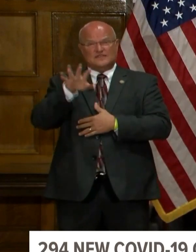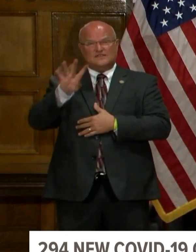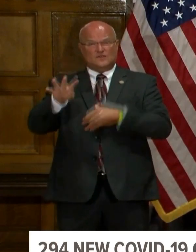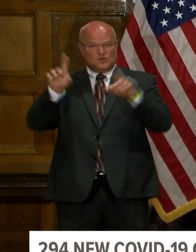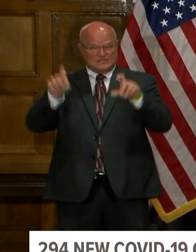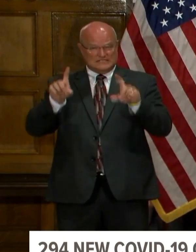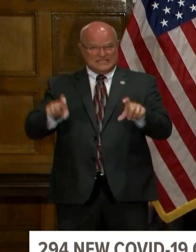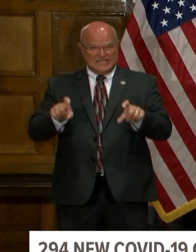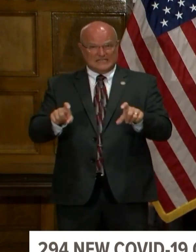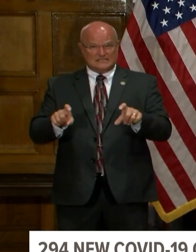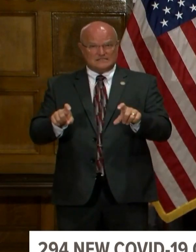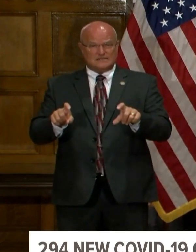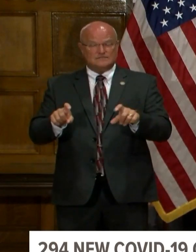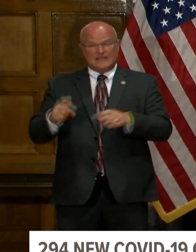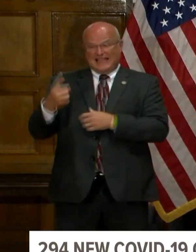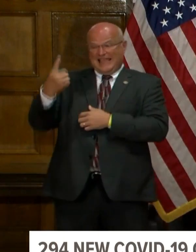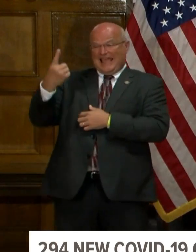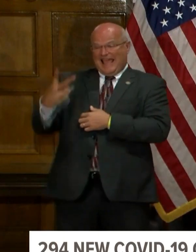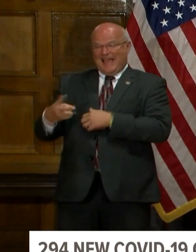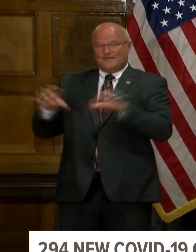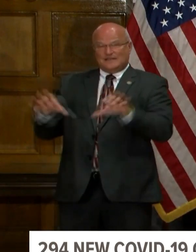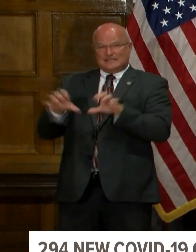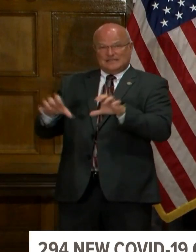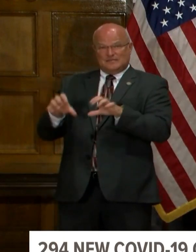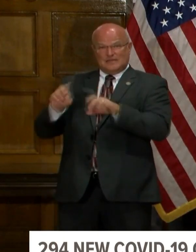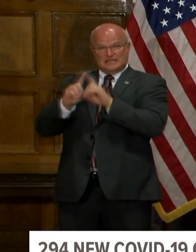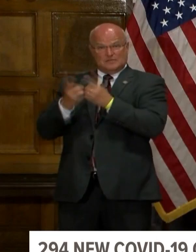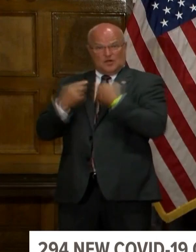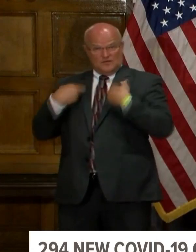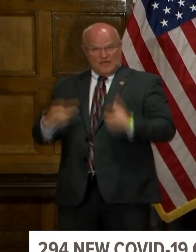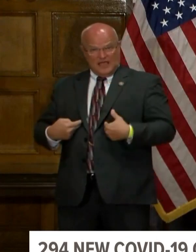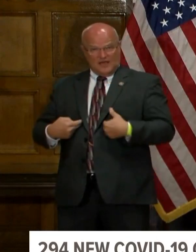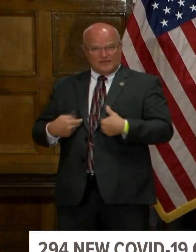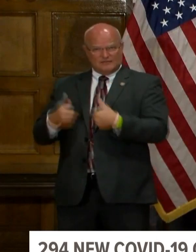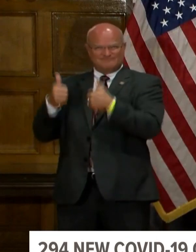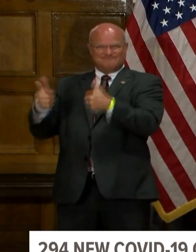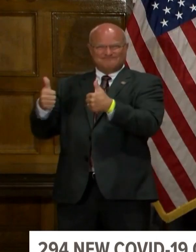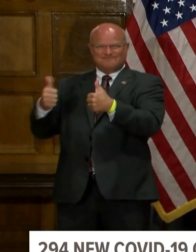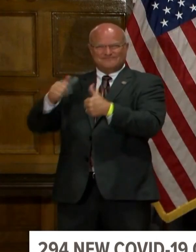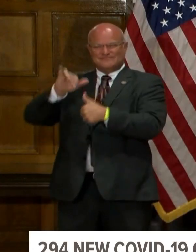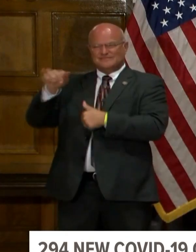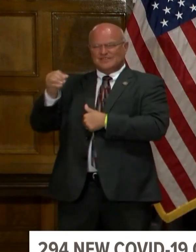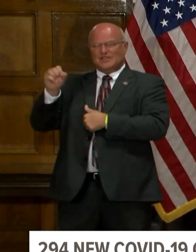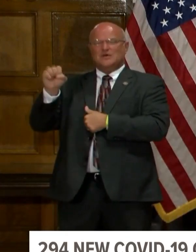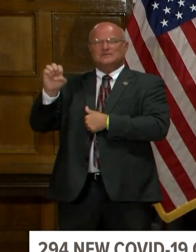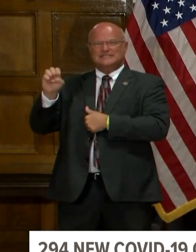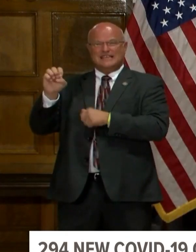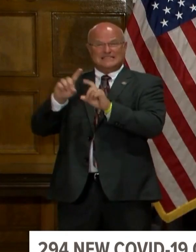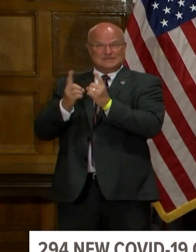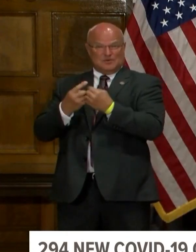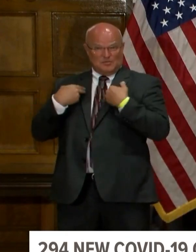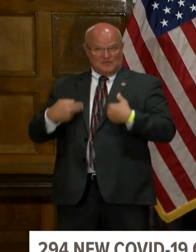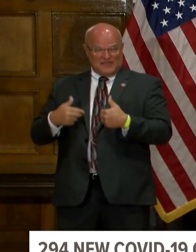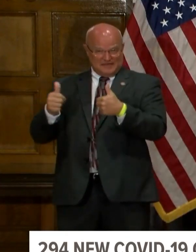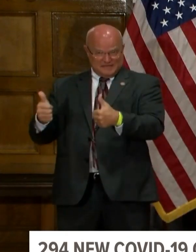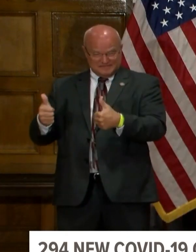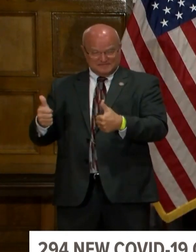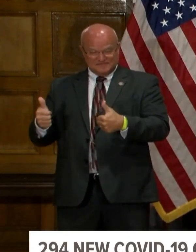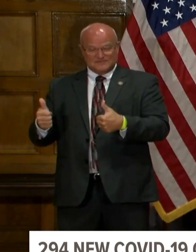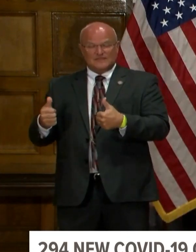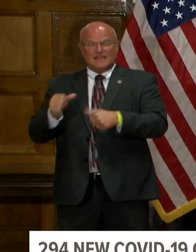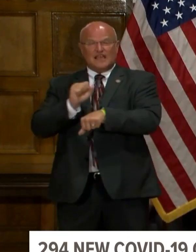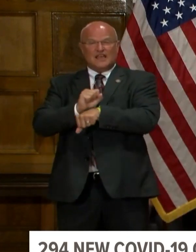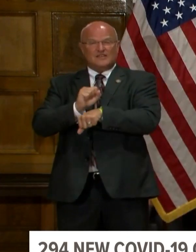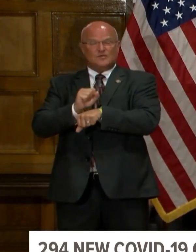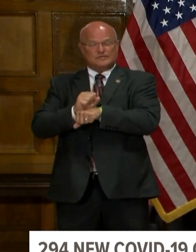tests. 1/2 of those done by the Department of Health. Again, great job, Jose, by the Department of Health in the